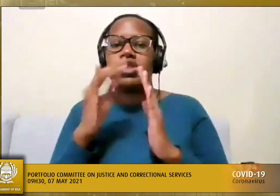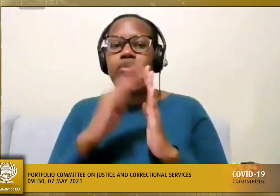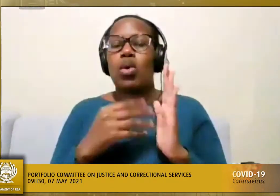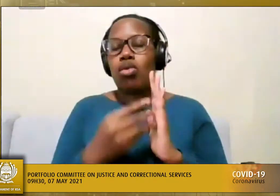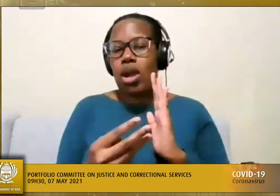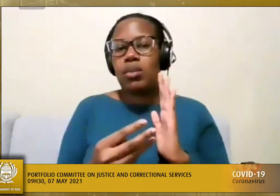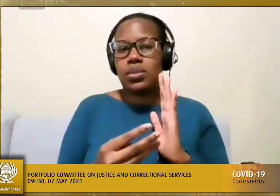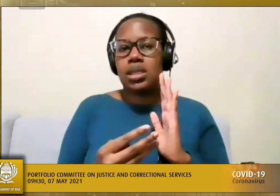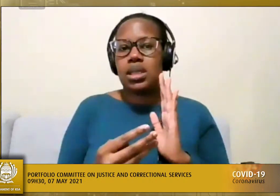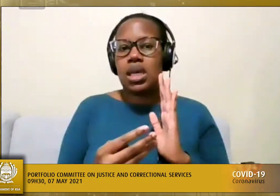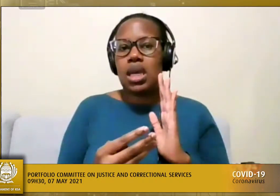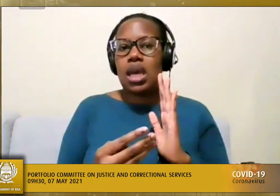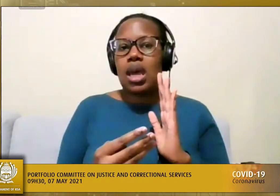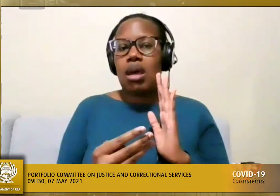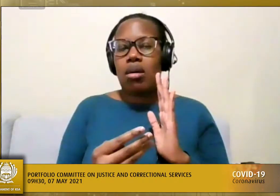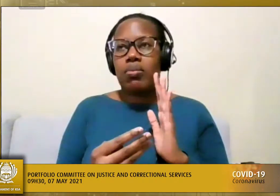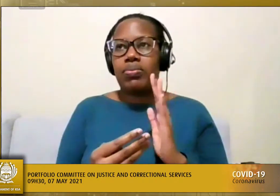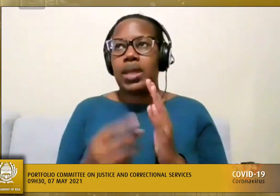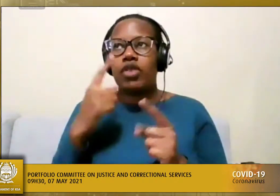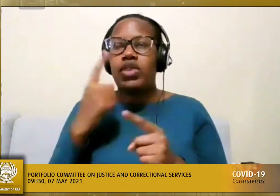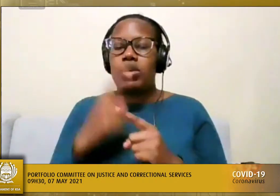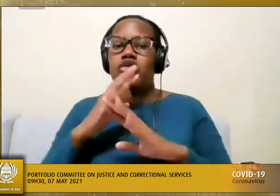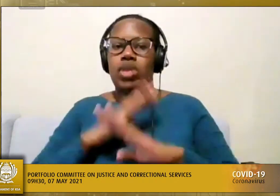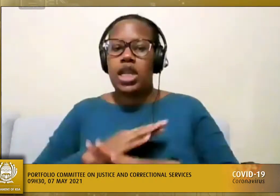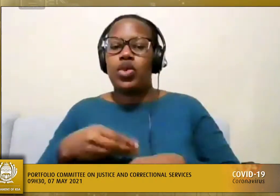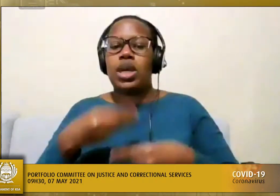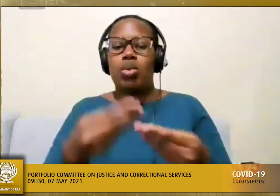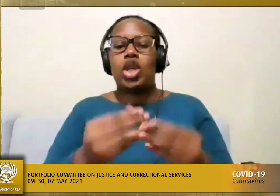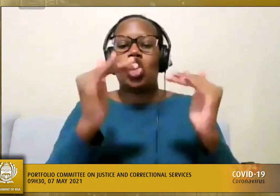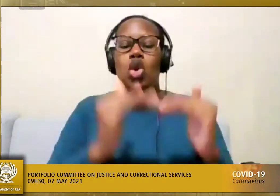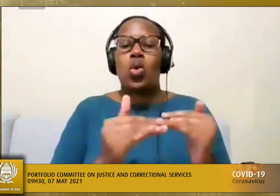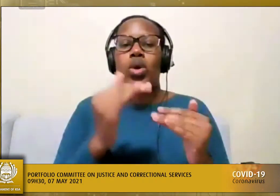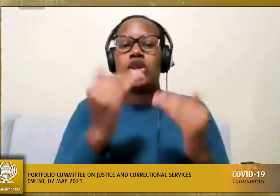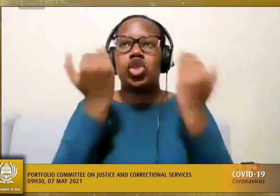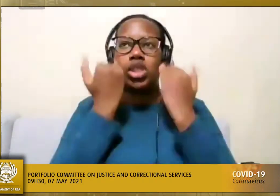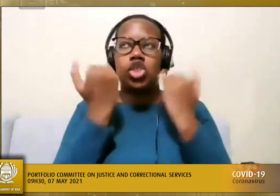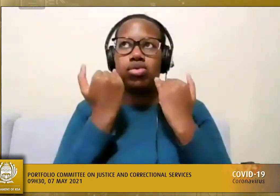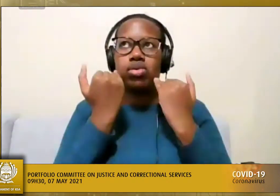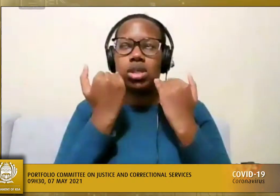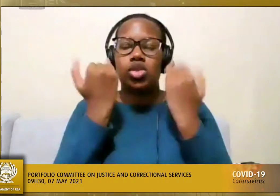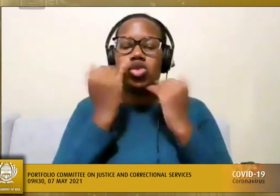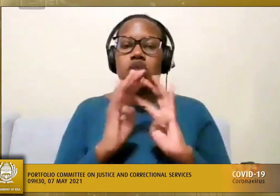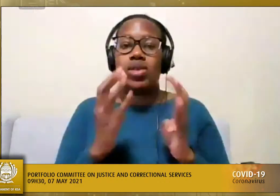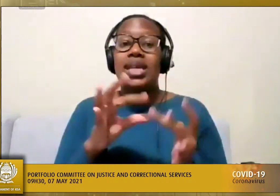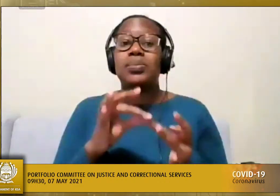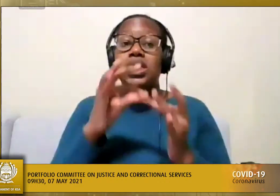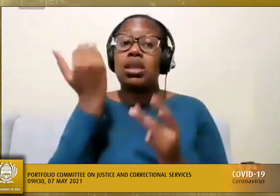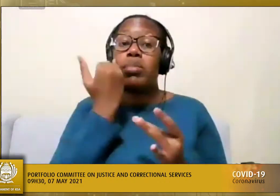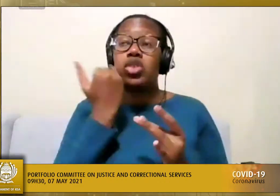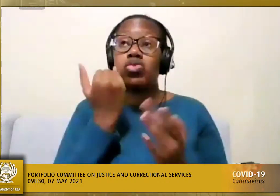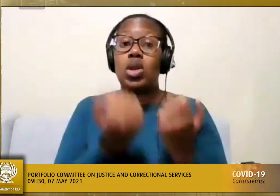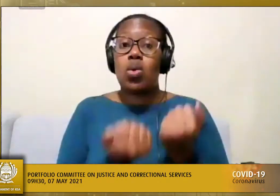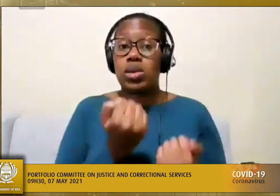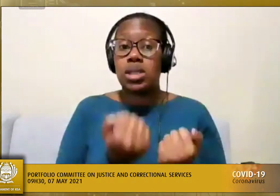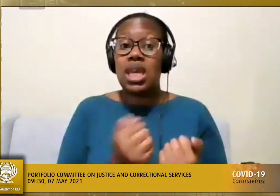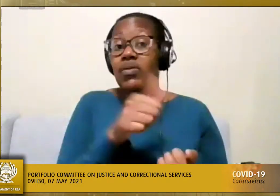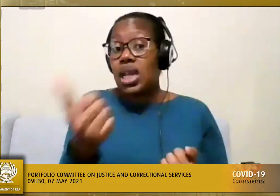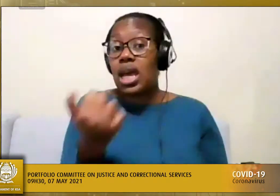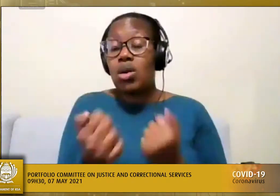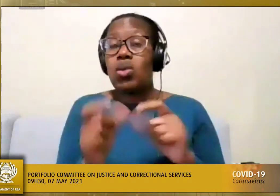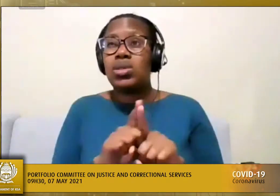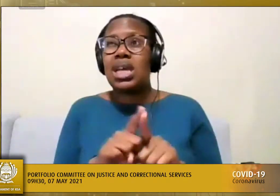you can bring to to the lower Judiciary especially to the Magistrate Courts even to some of the correspondence and say